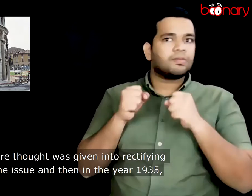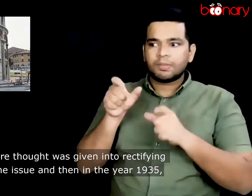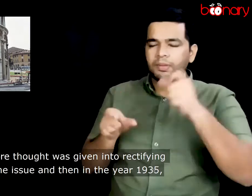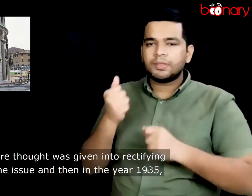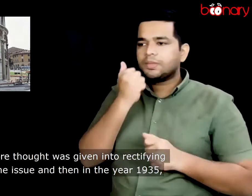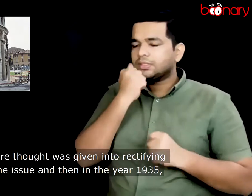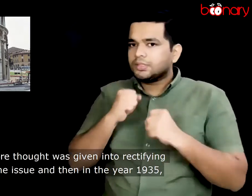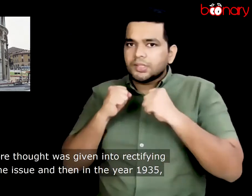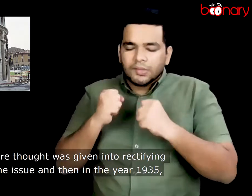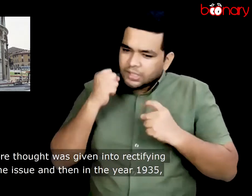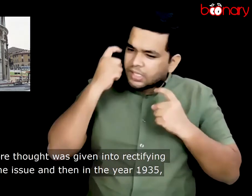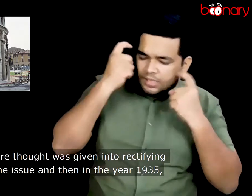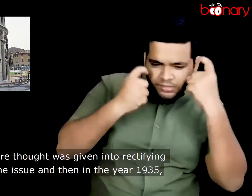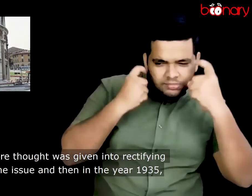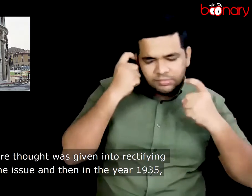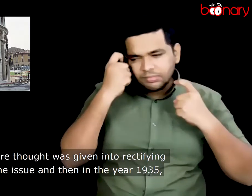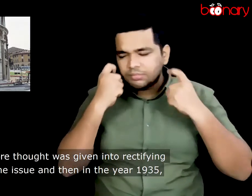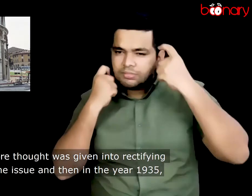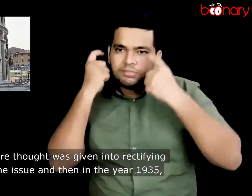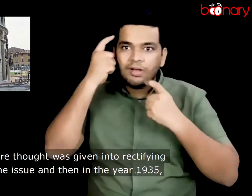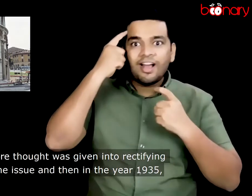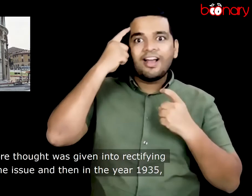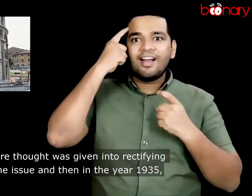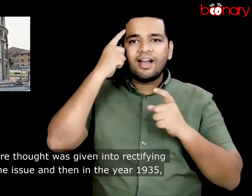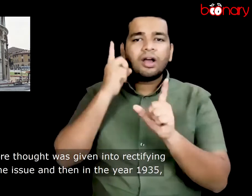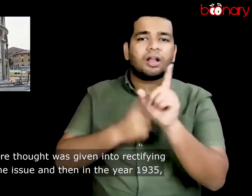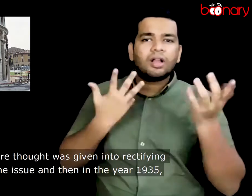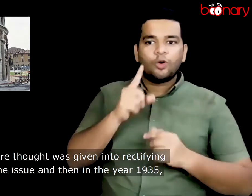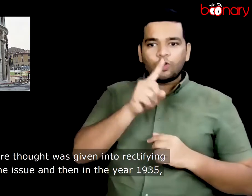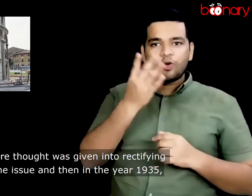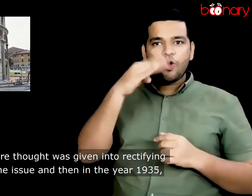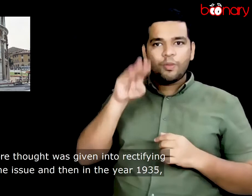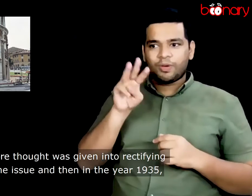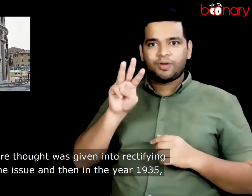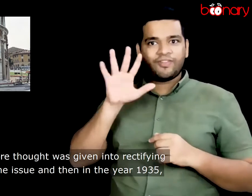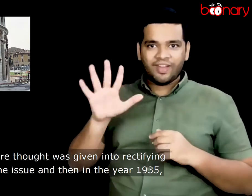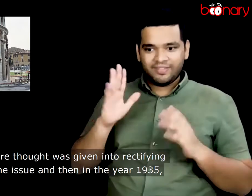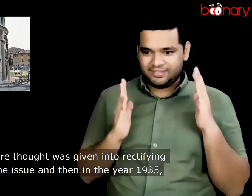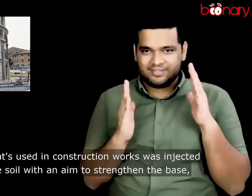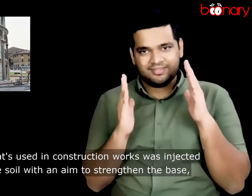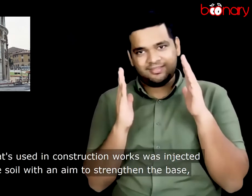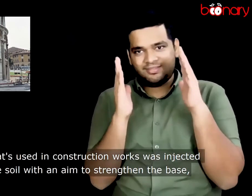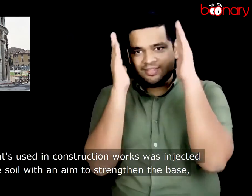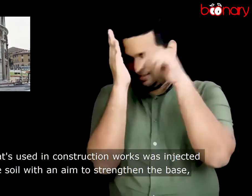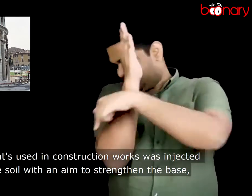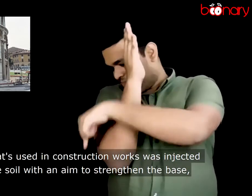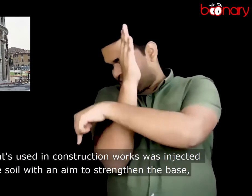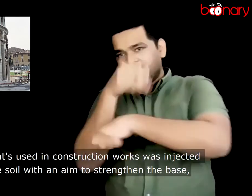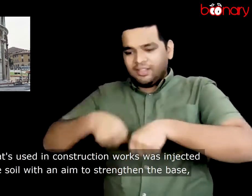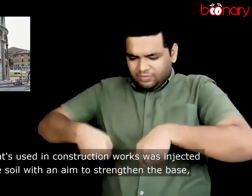into rectifying the issue, and then in the year 1935, mortar that's used